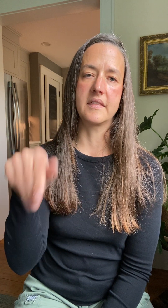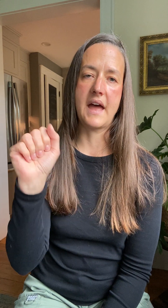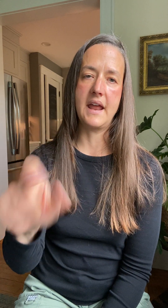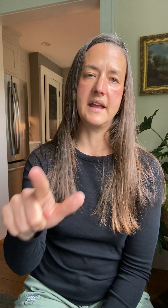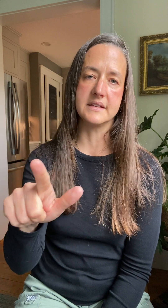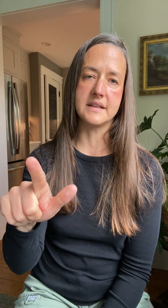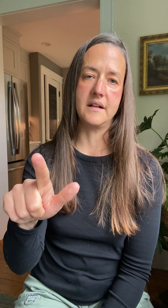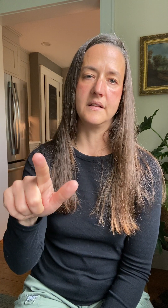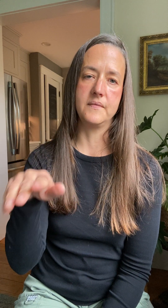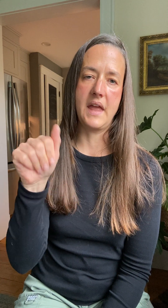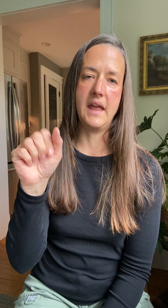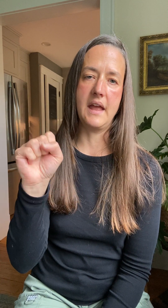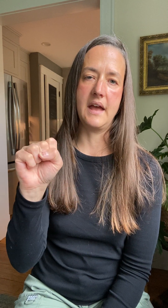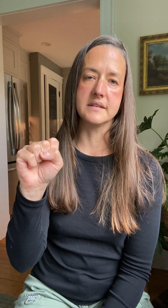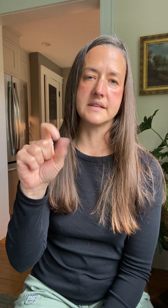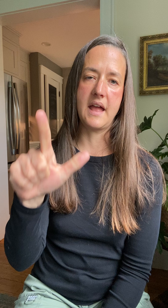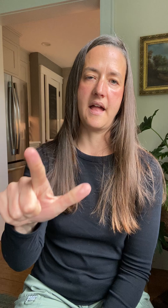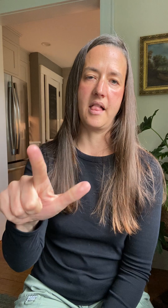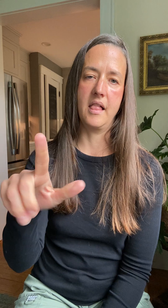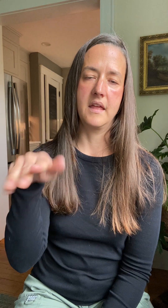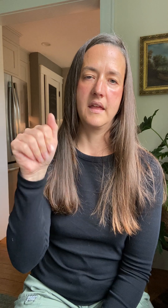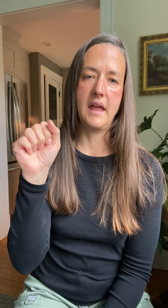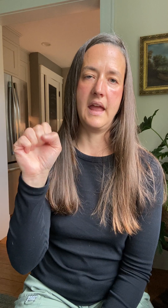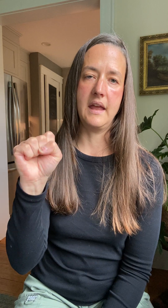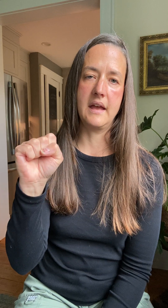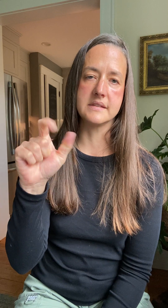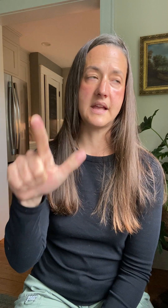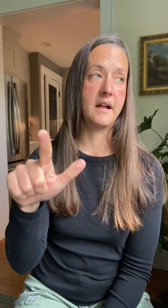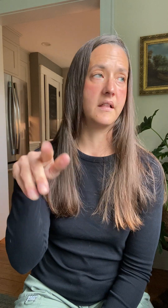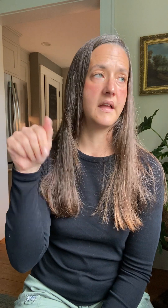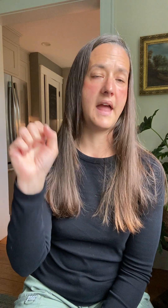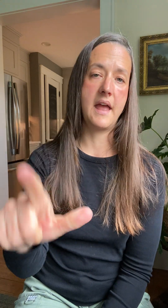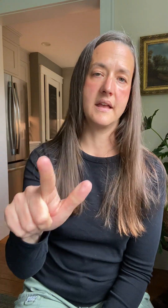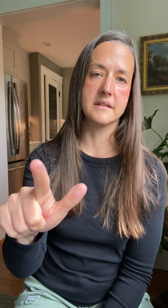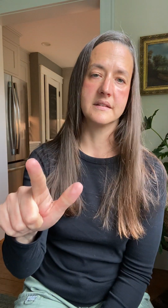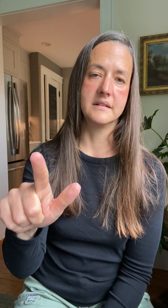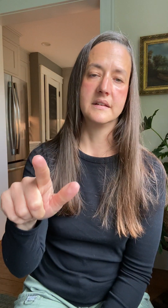that, ASL, ASL, ASL.